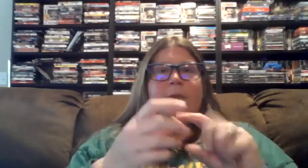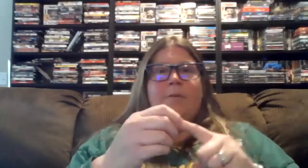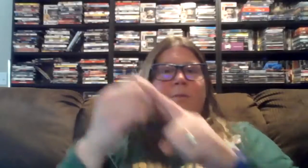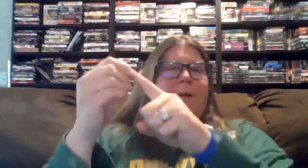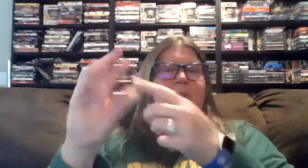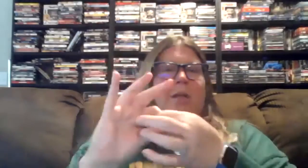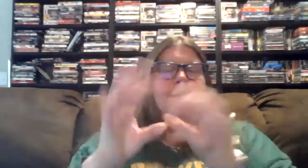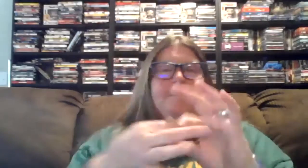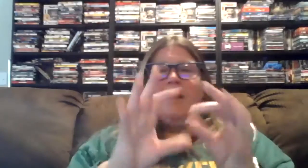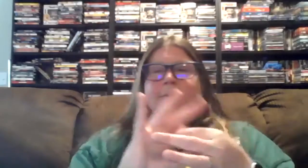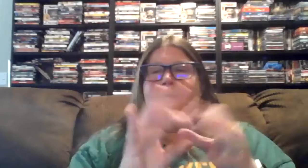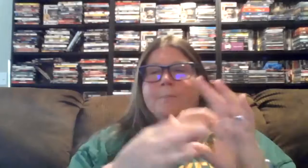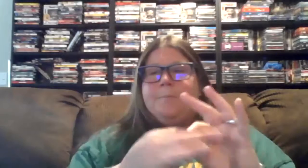So Special Olympics.